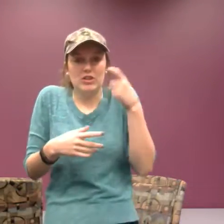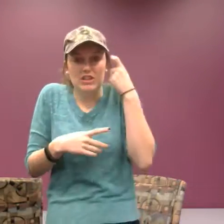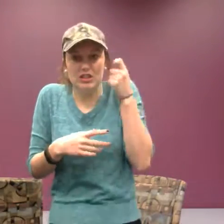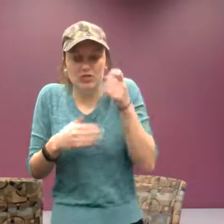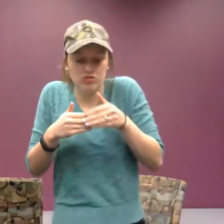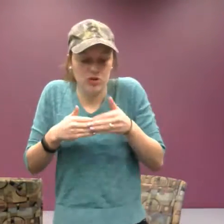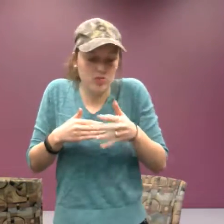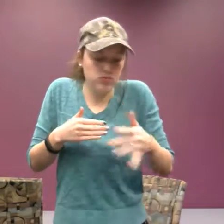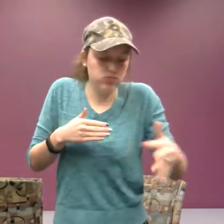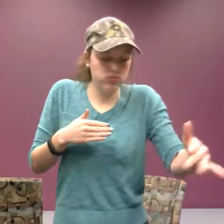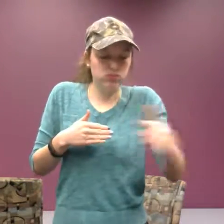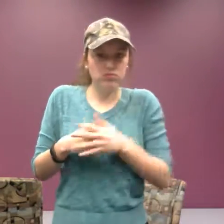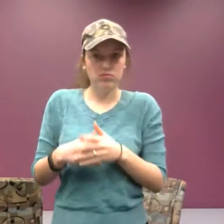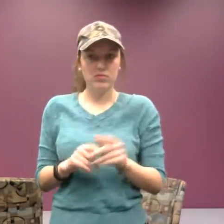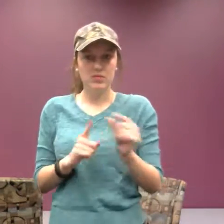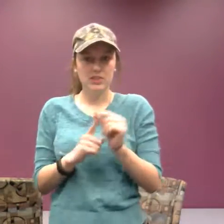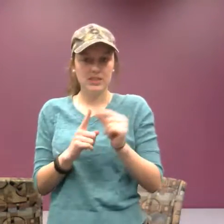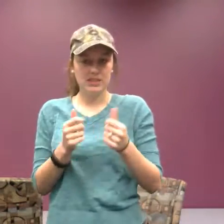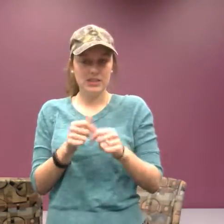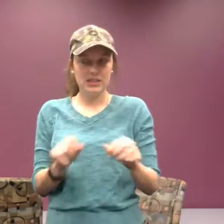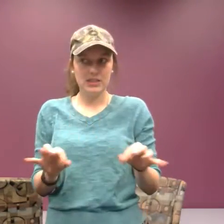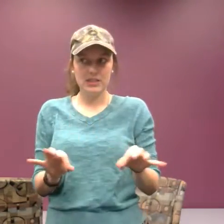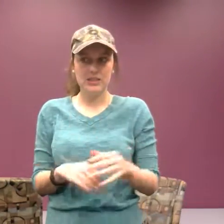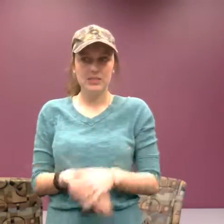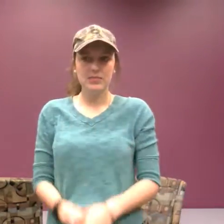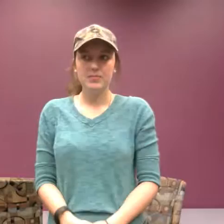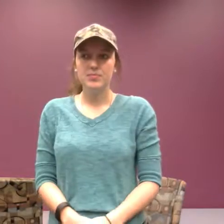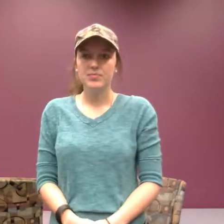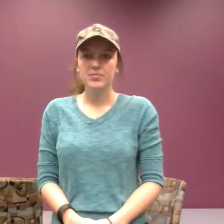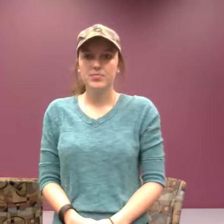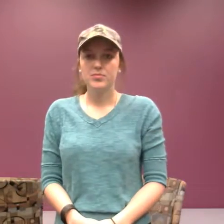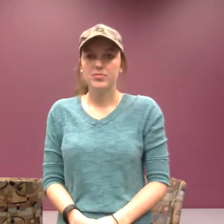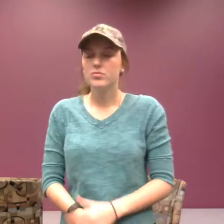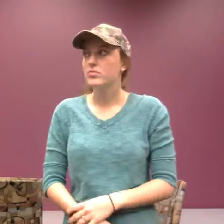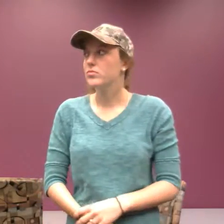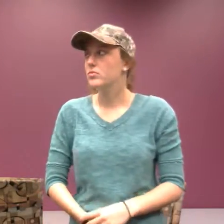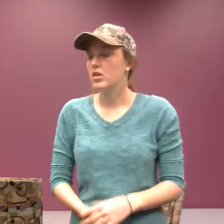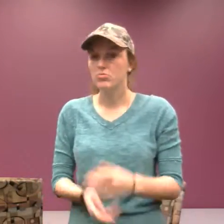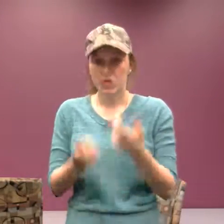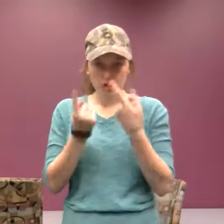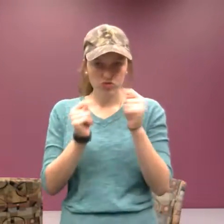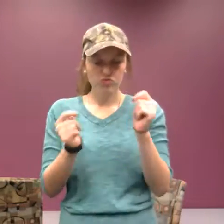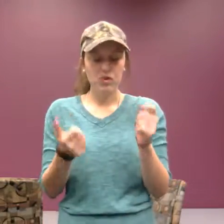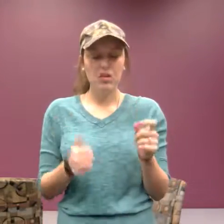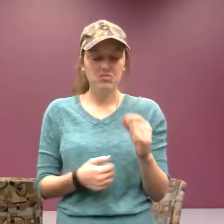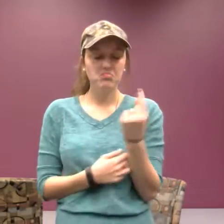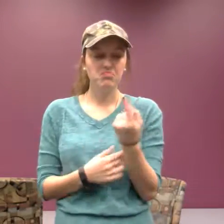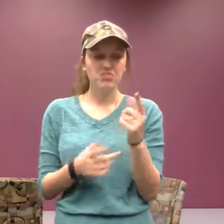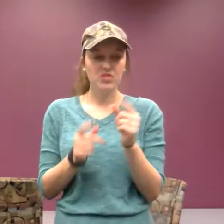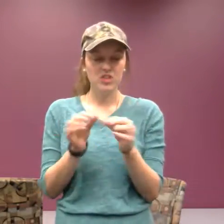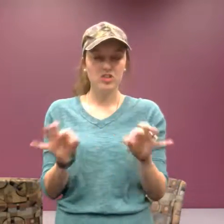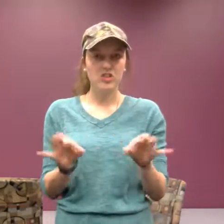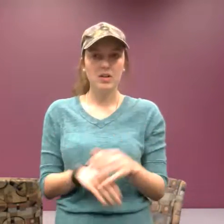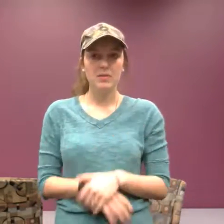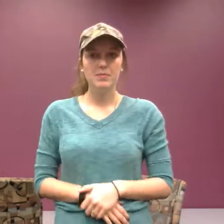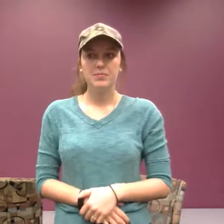question? And let me just try this first sentence and see how it goes. It says the larger of two